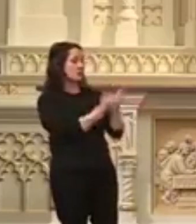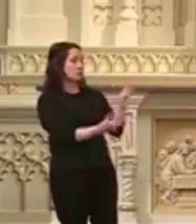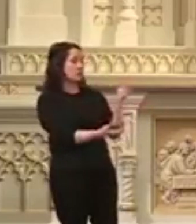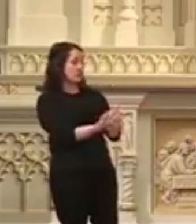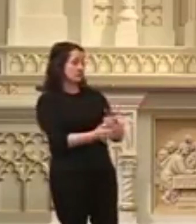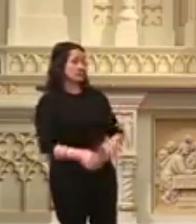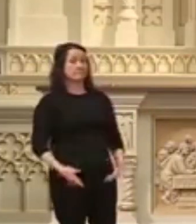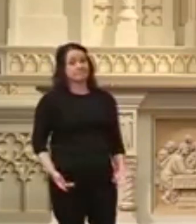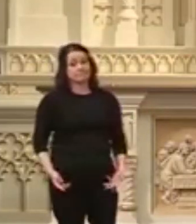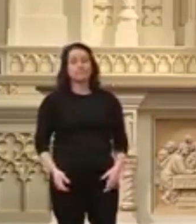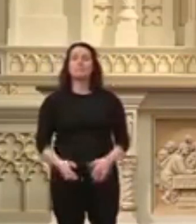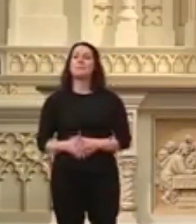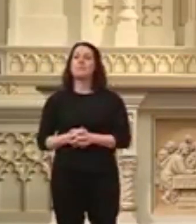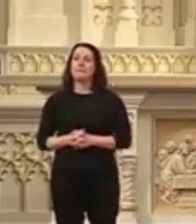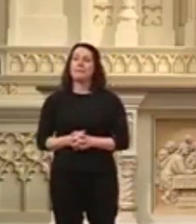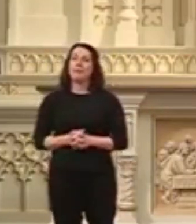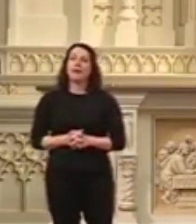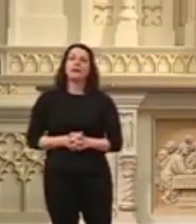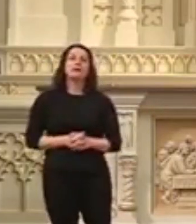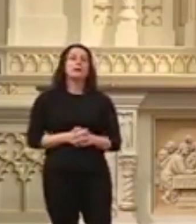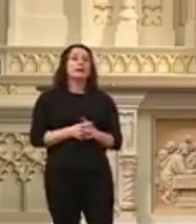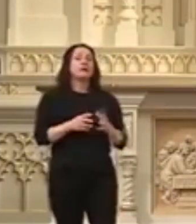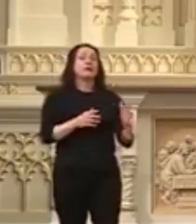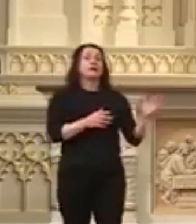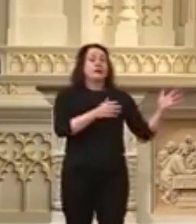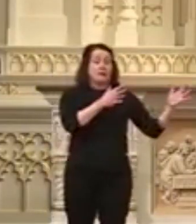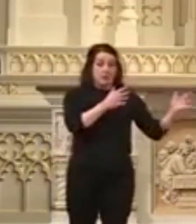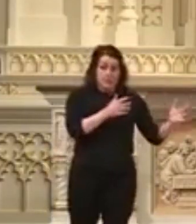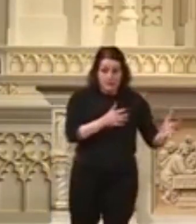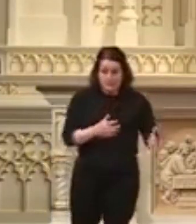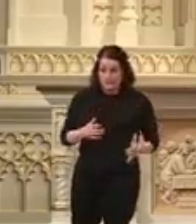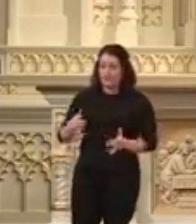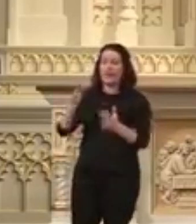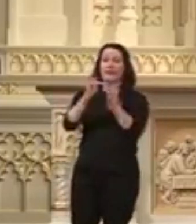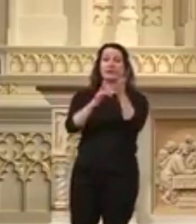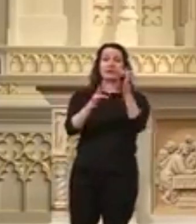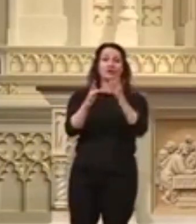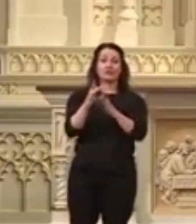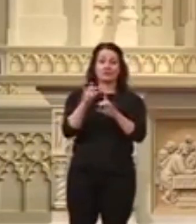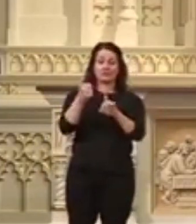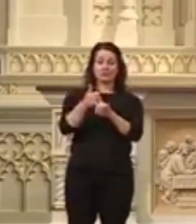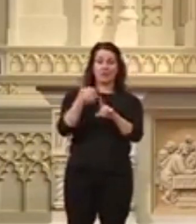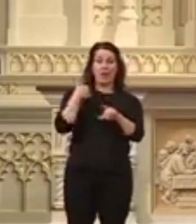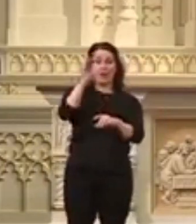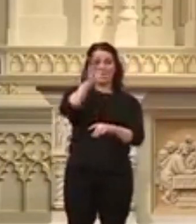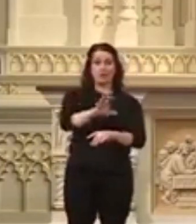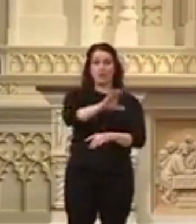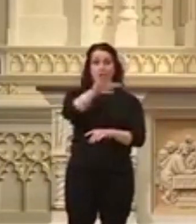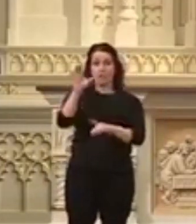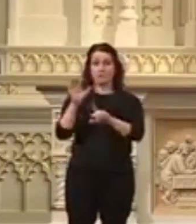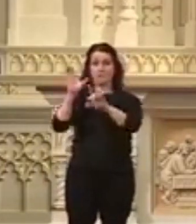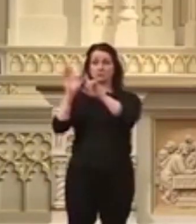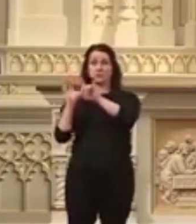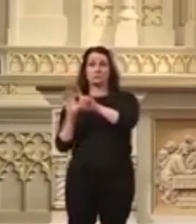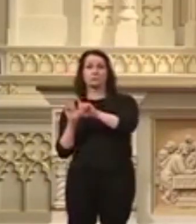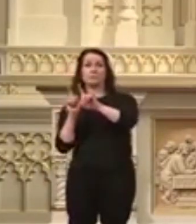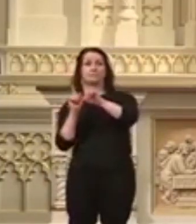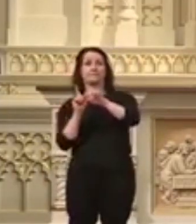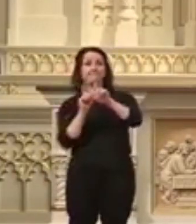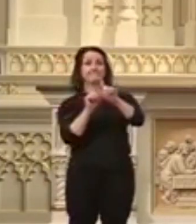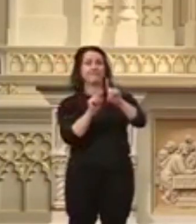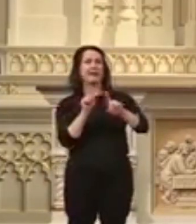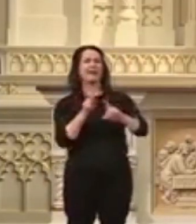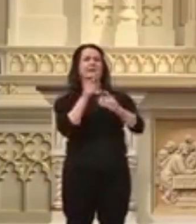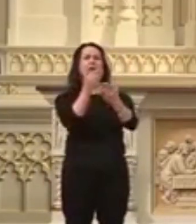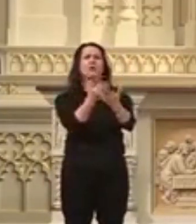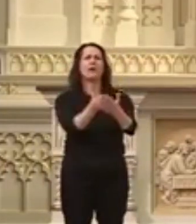took Jesus, and carrying the cross himself, he went out to what is called the place of the